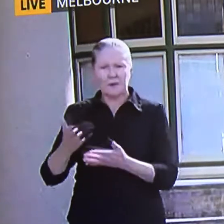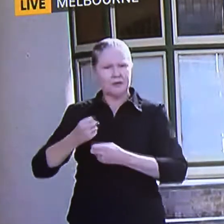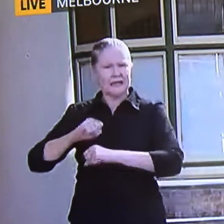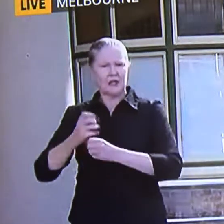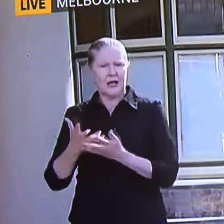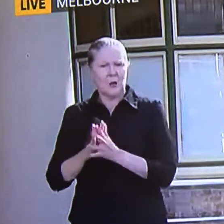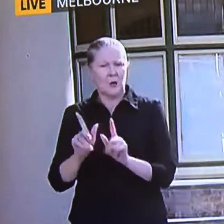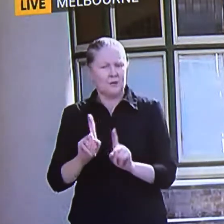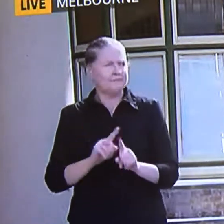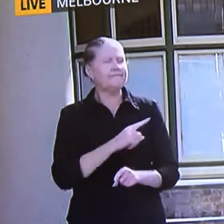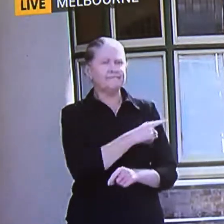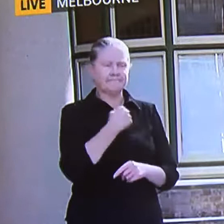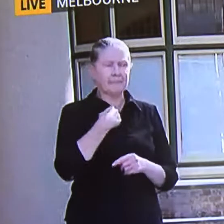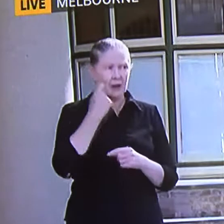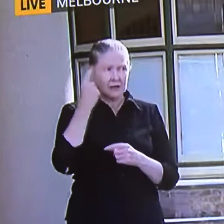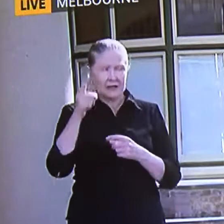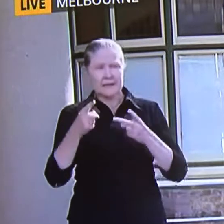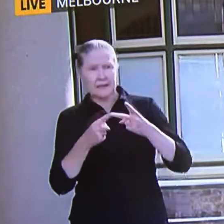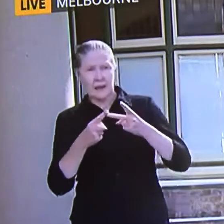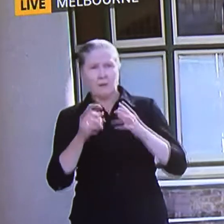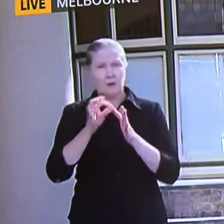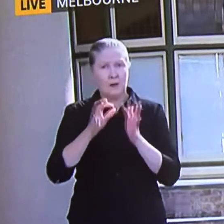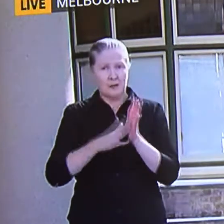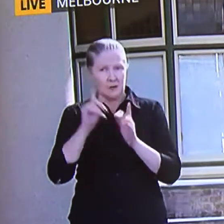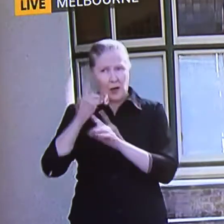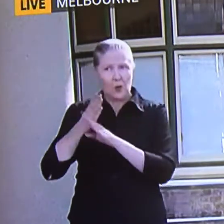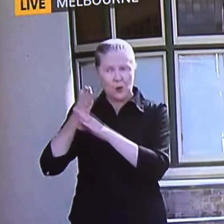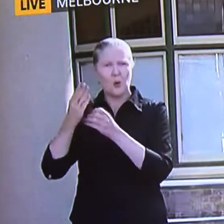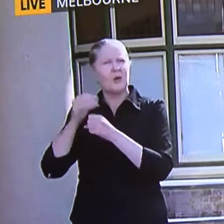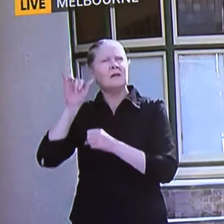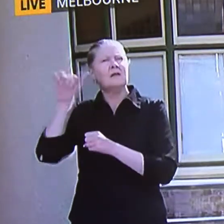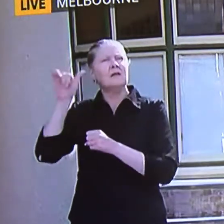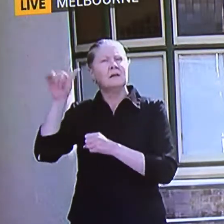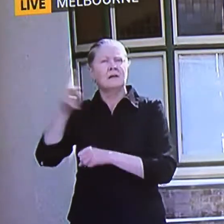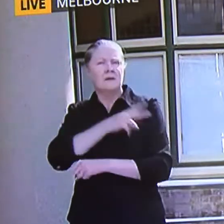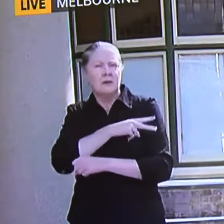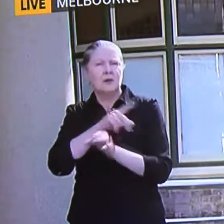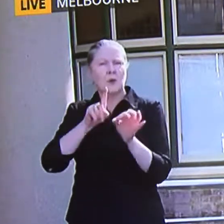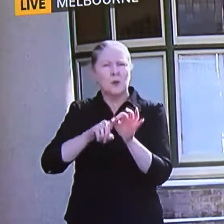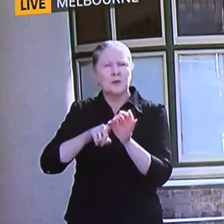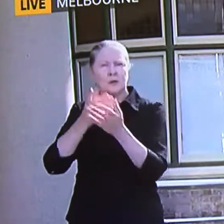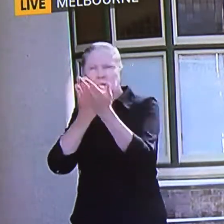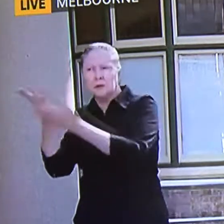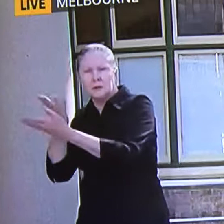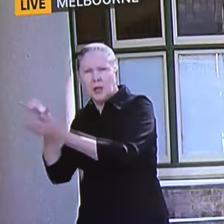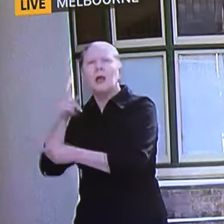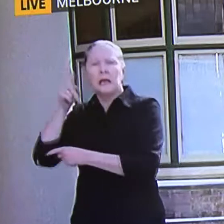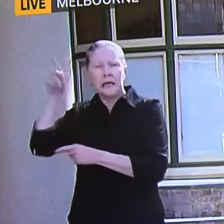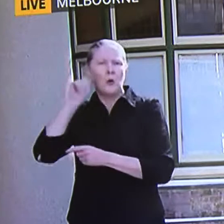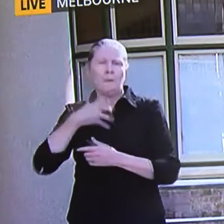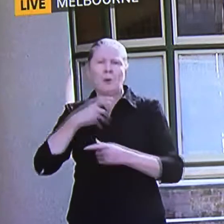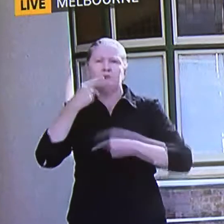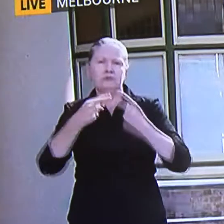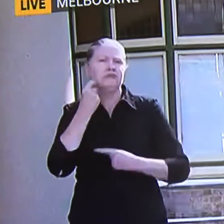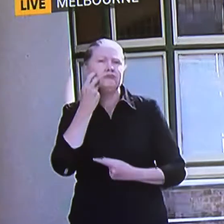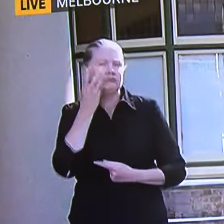Look, I understand that the Deputy Prime Minister is working directly with the aviation sector, and he will have more to say in